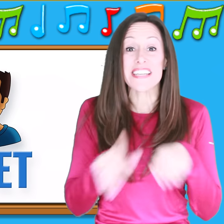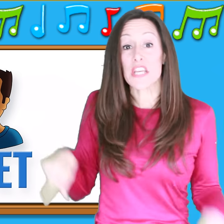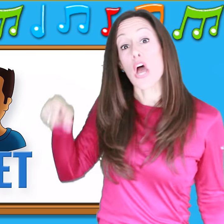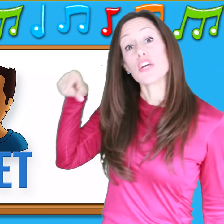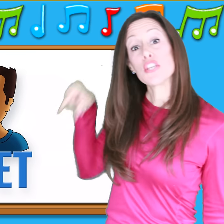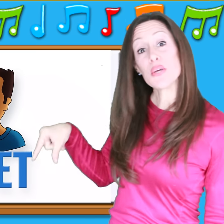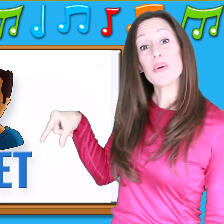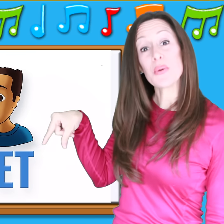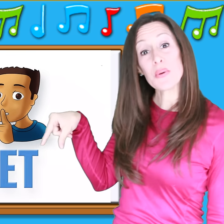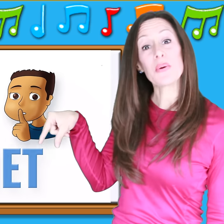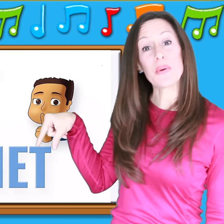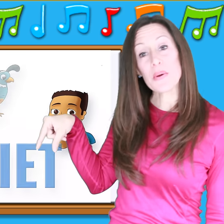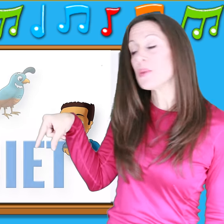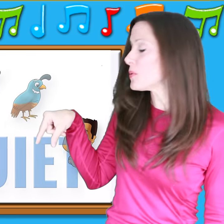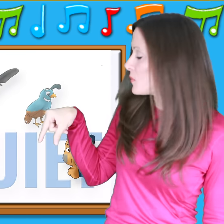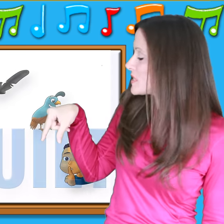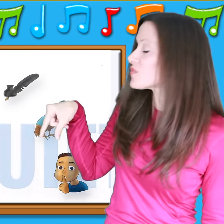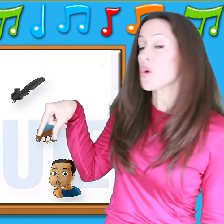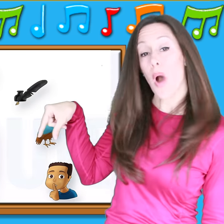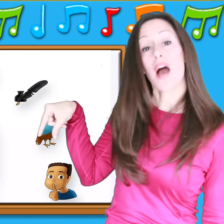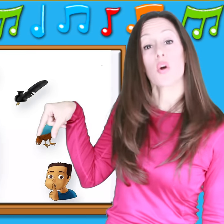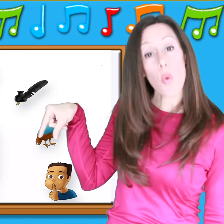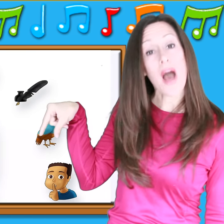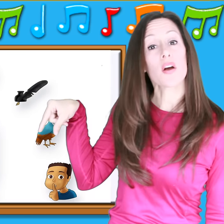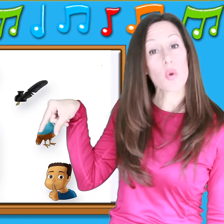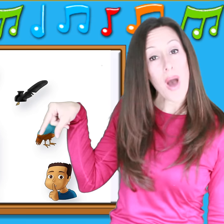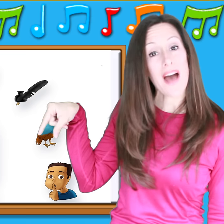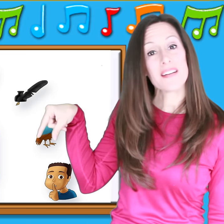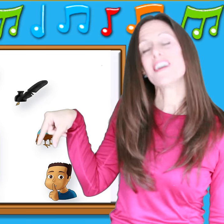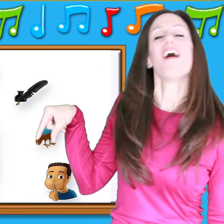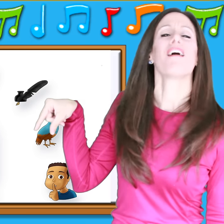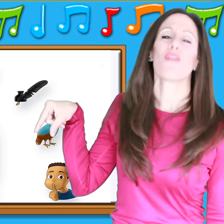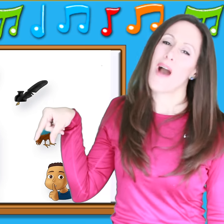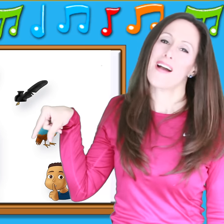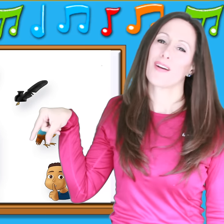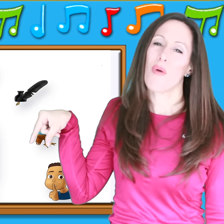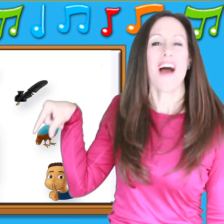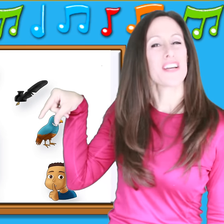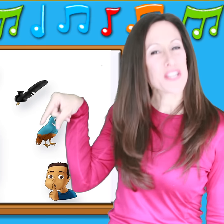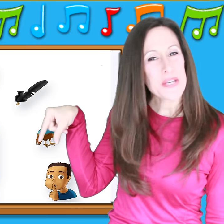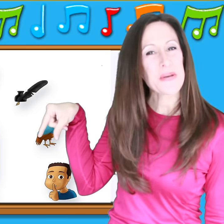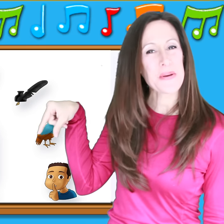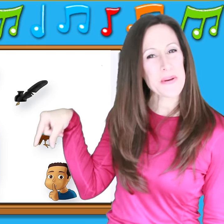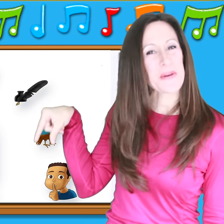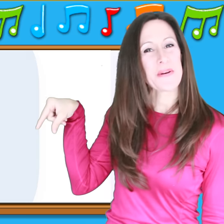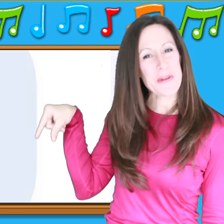quiet. Q is for qua, qua, qua, qua, qua, q.